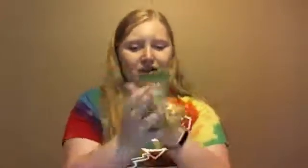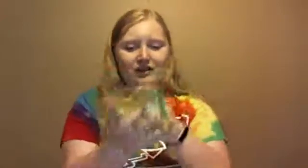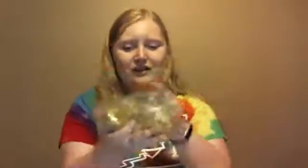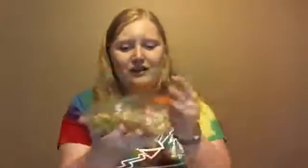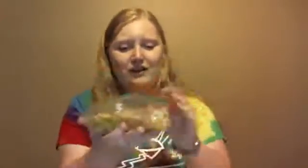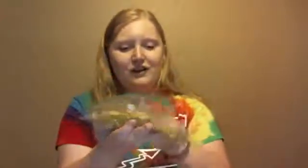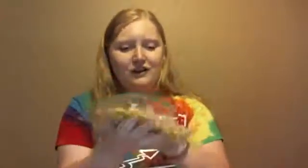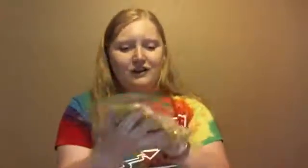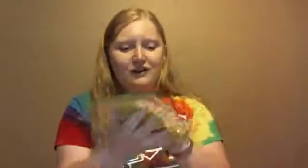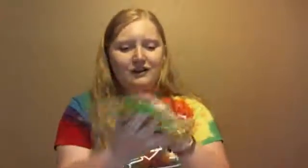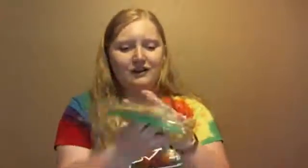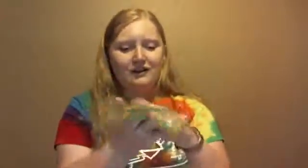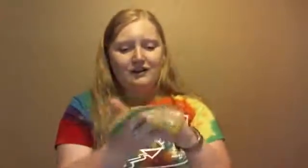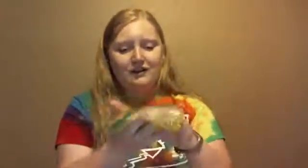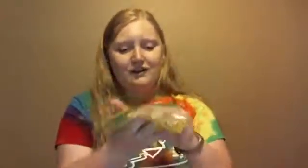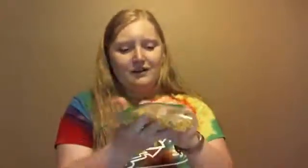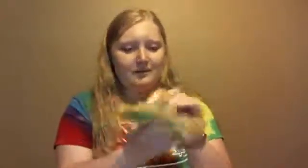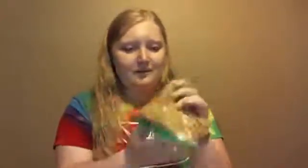of circles.